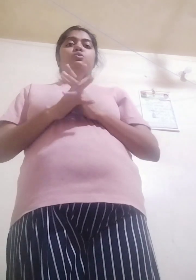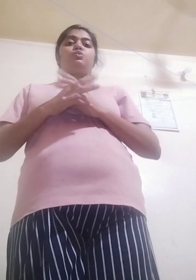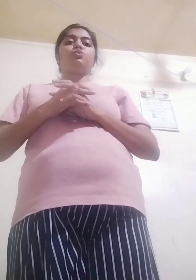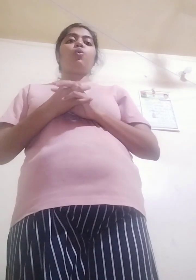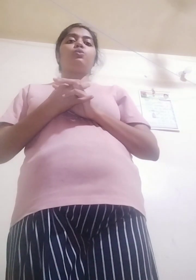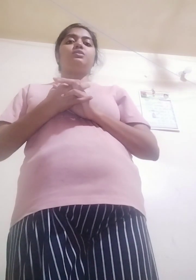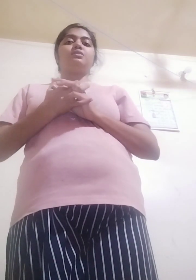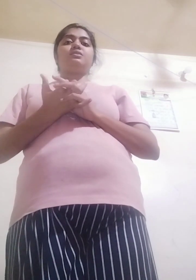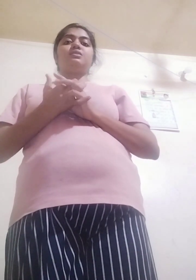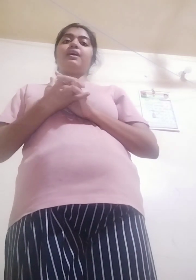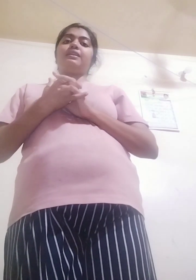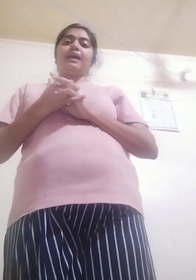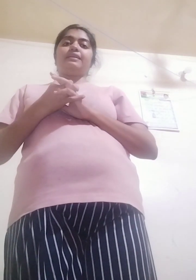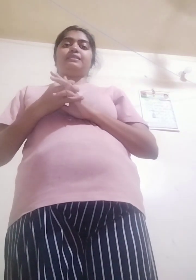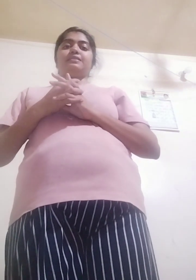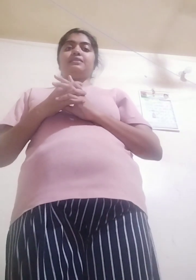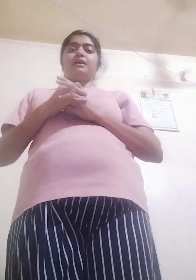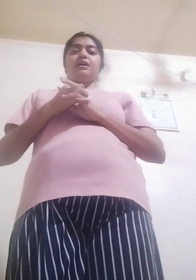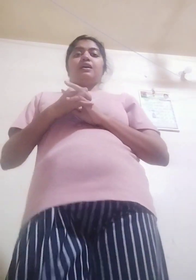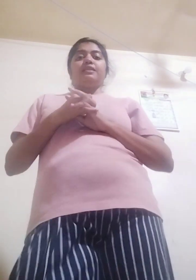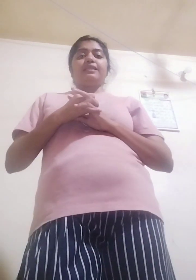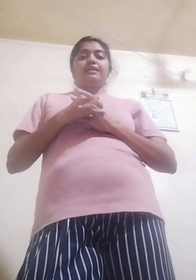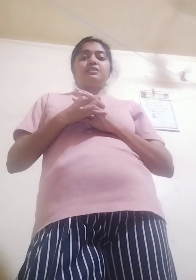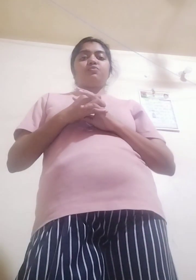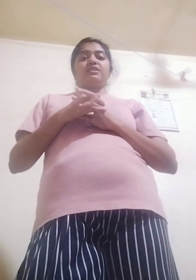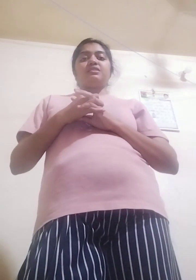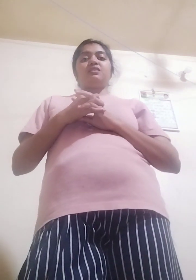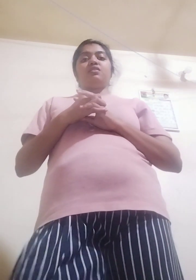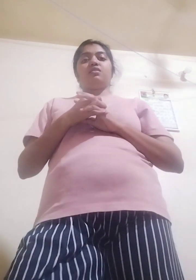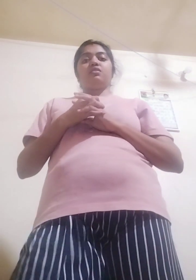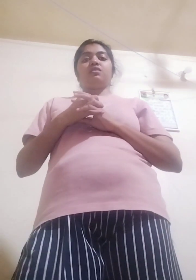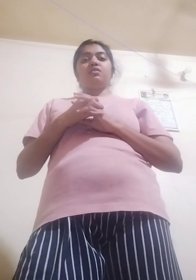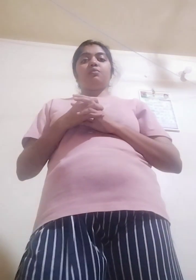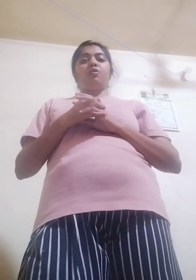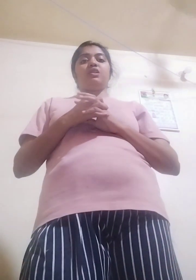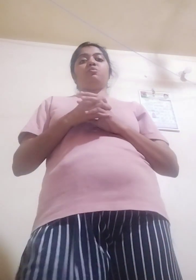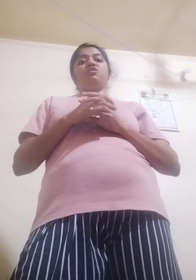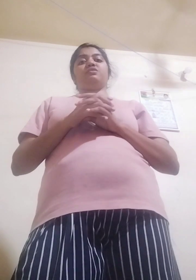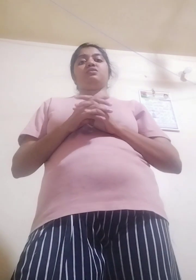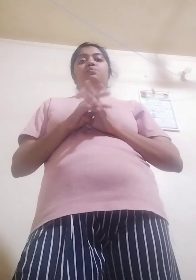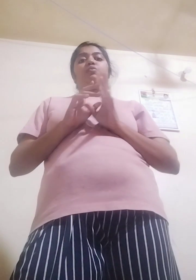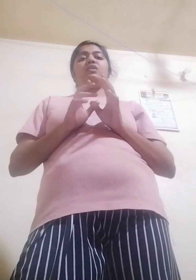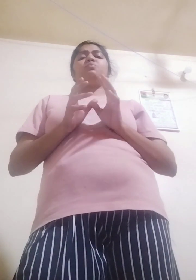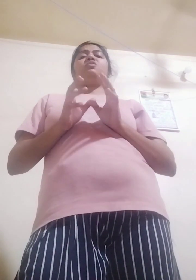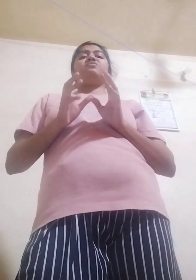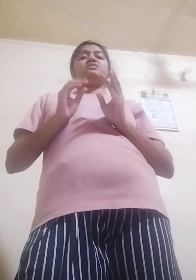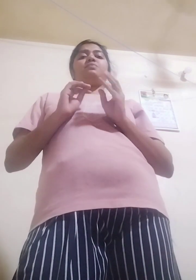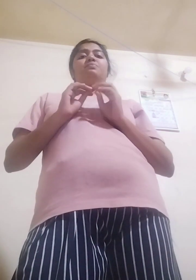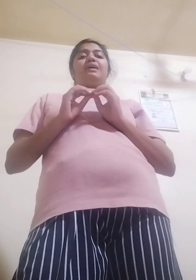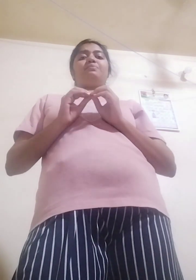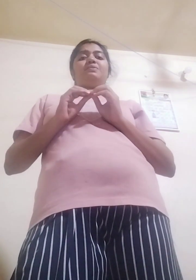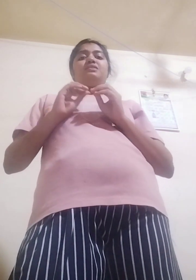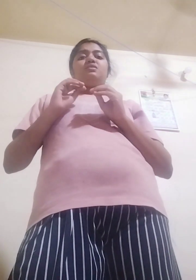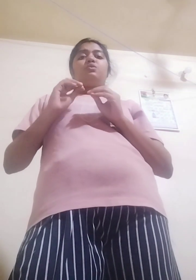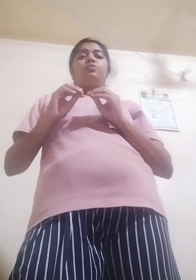So this is the inheritance. Next one is the polymorphism. Polymorphism, that means doing